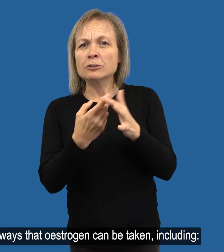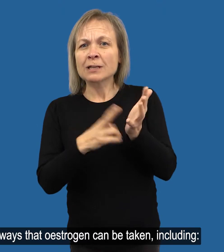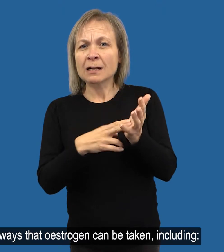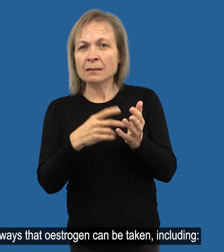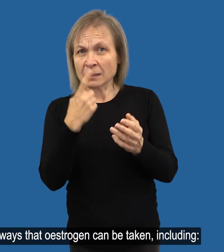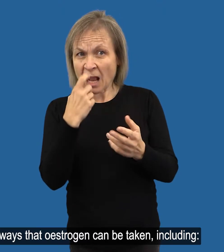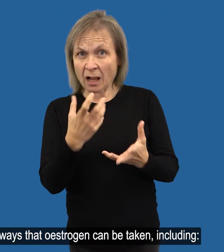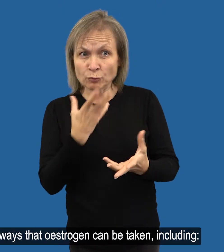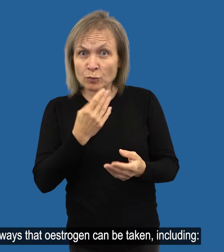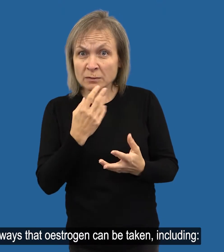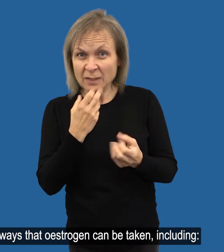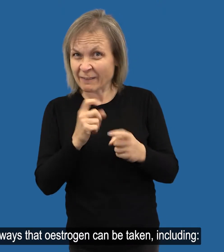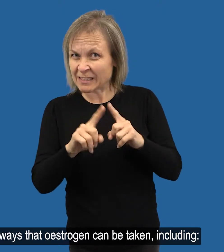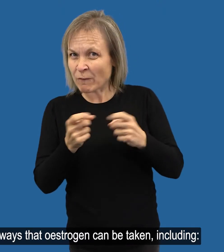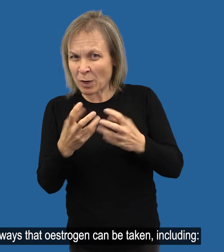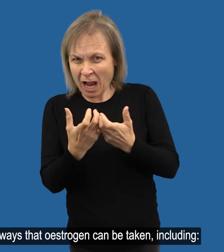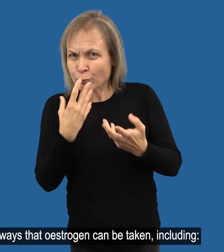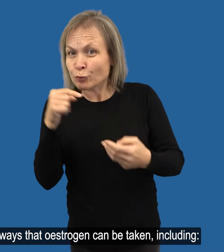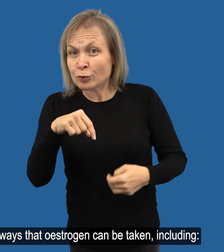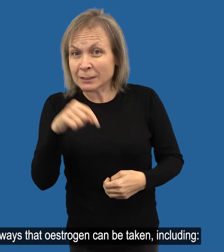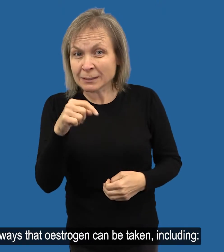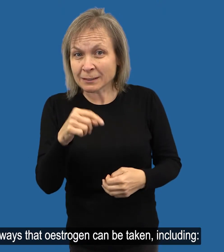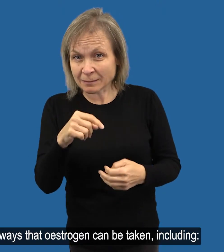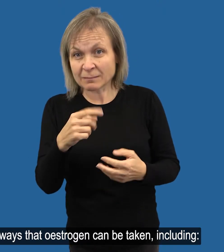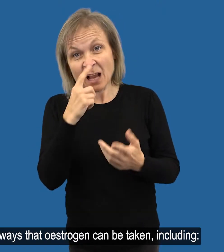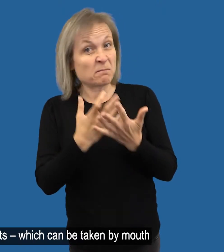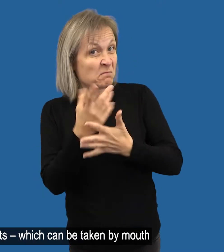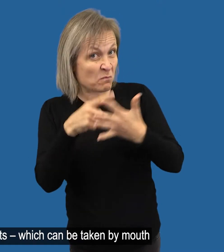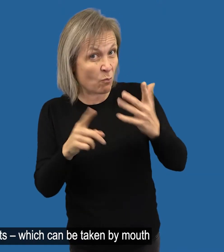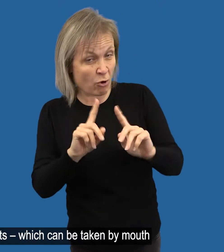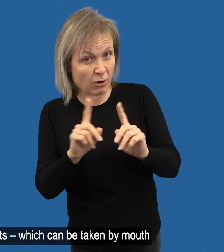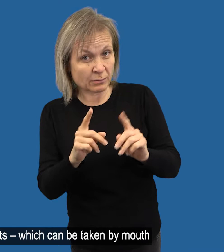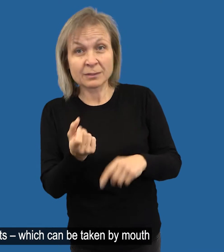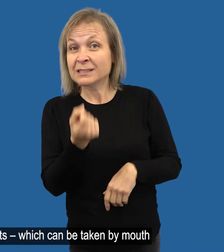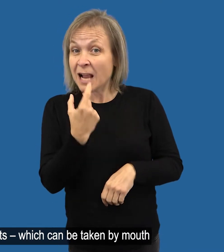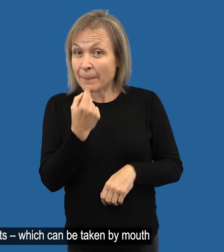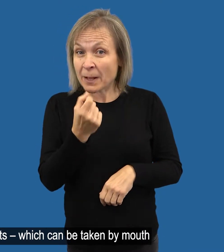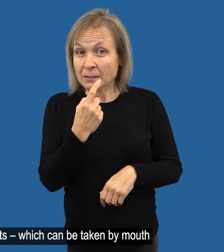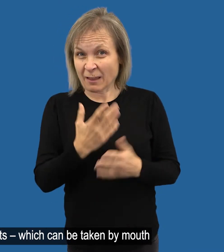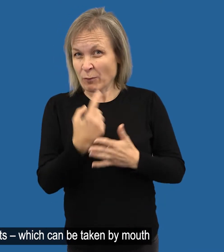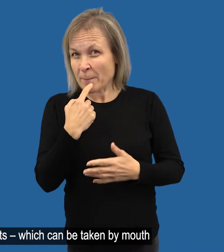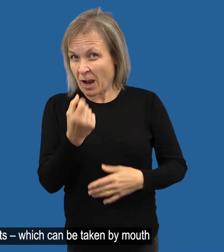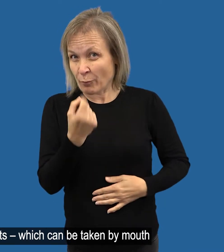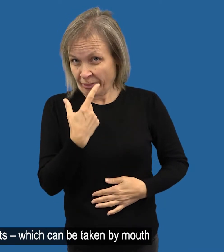There are several ways that estrogen can be taken, including tablets, which can be taken by mouth,